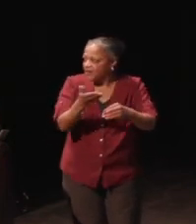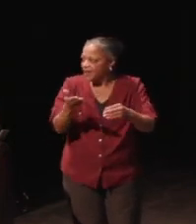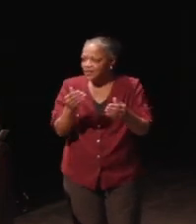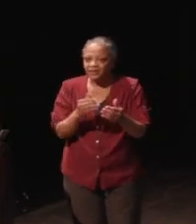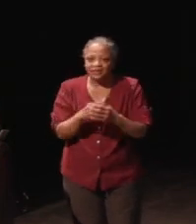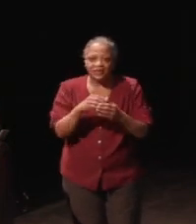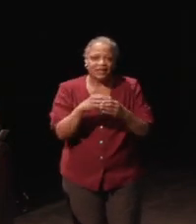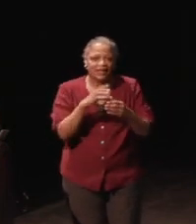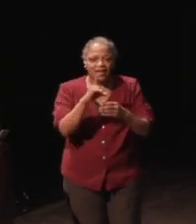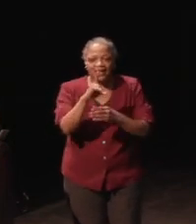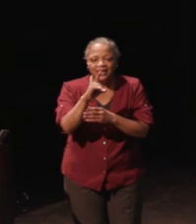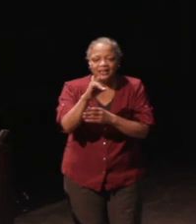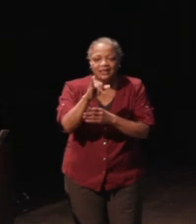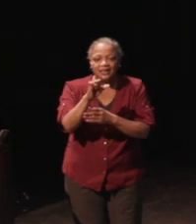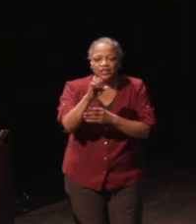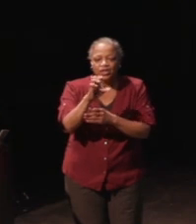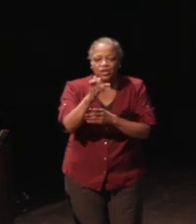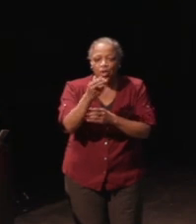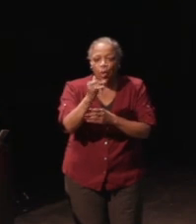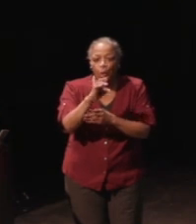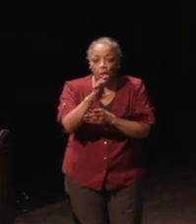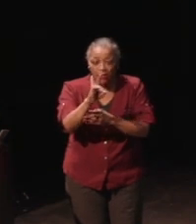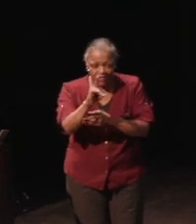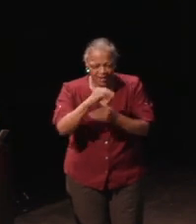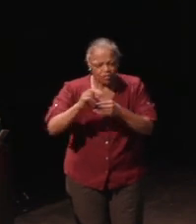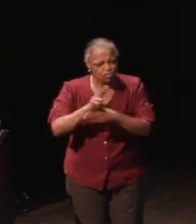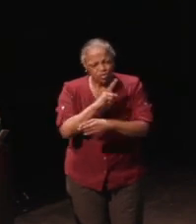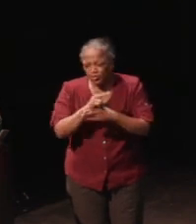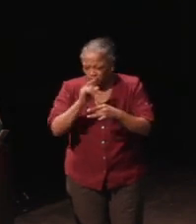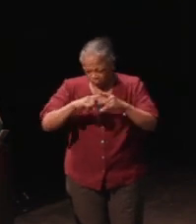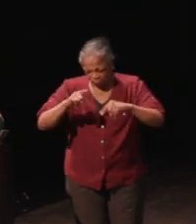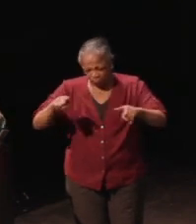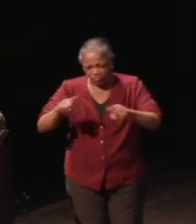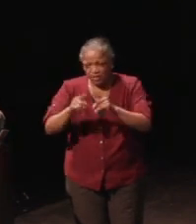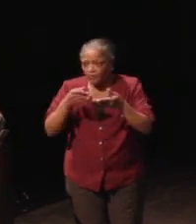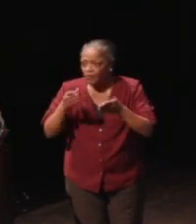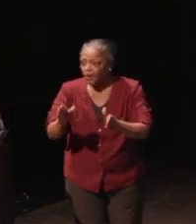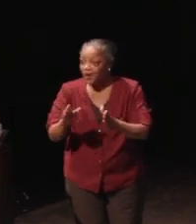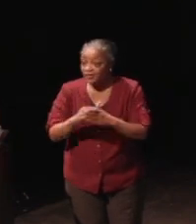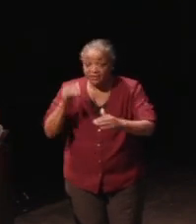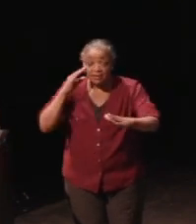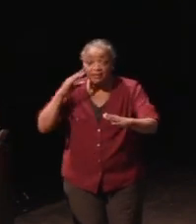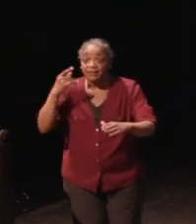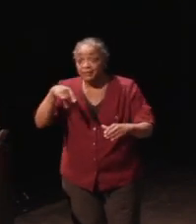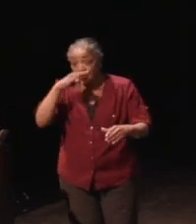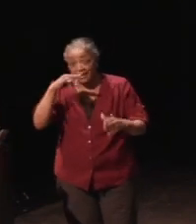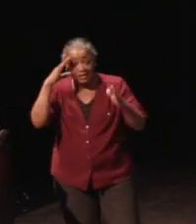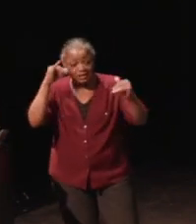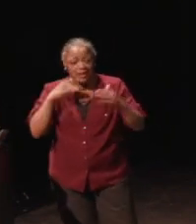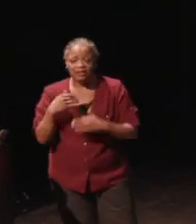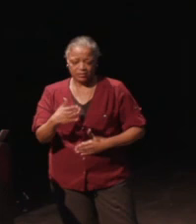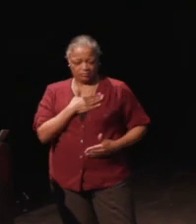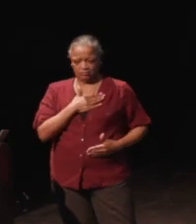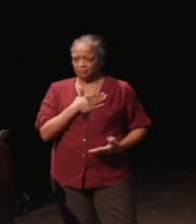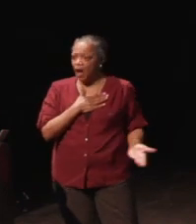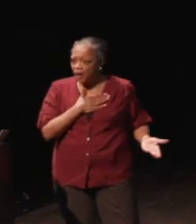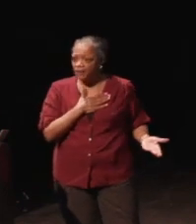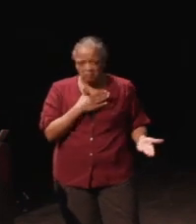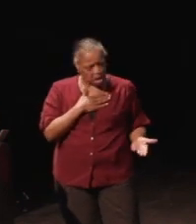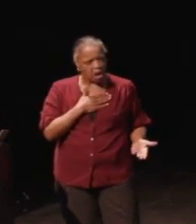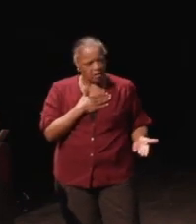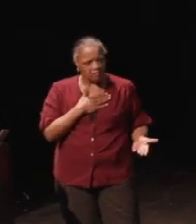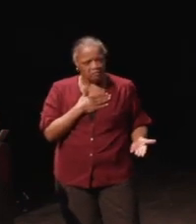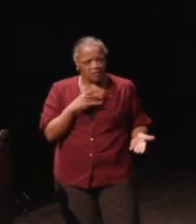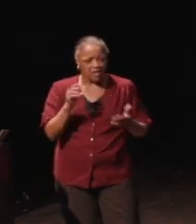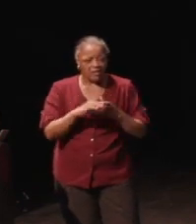like Discord and just use it in all of these ways. They can make it, they expect that it's theirs, right? And that